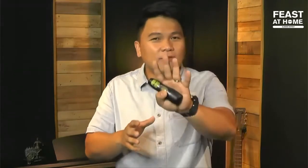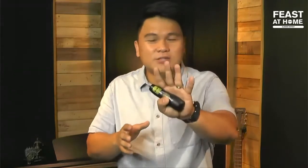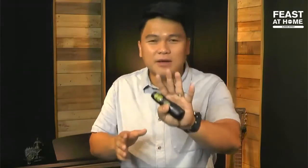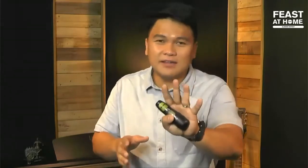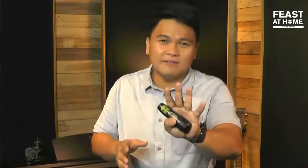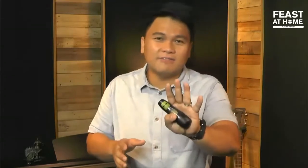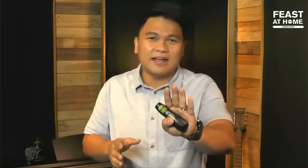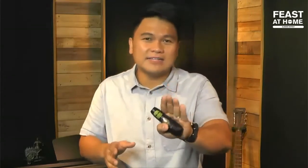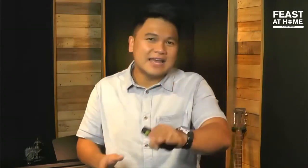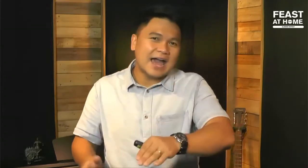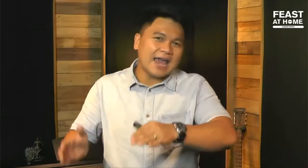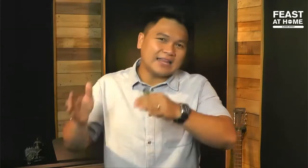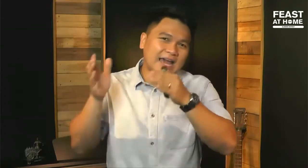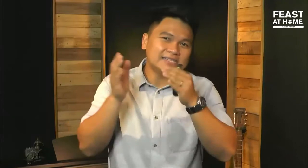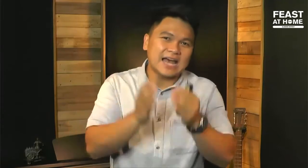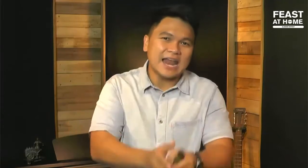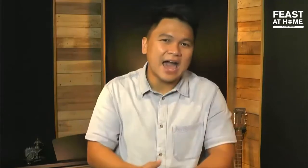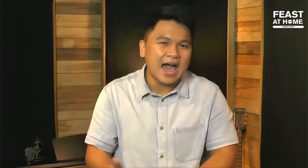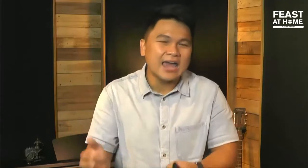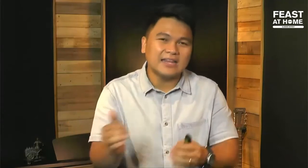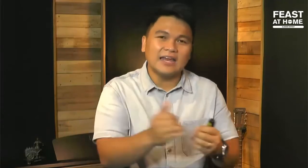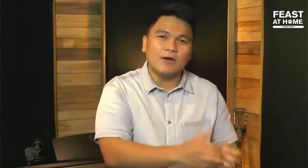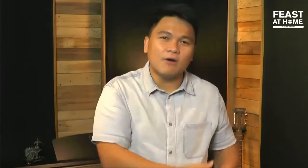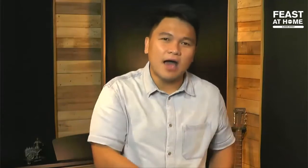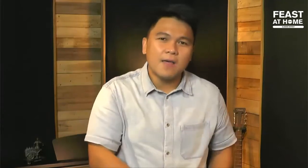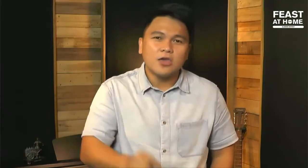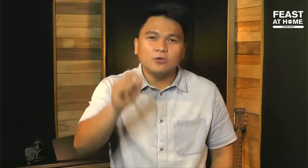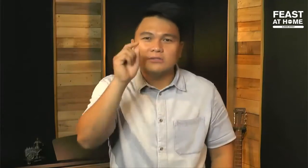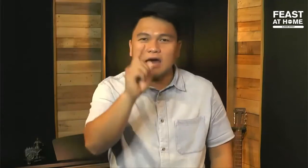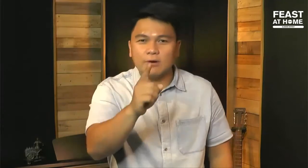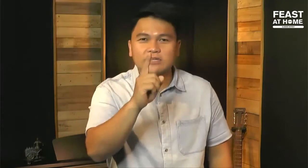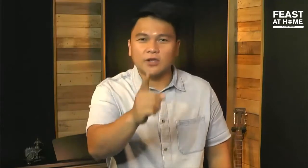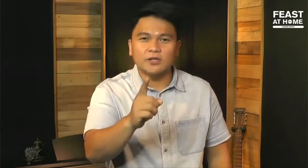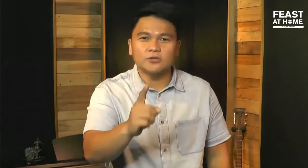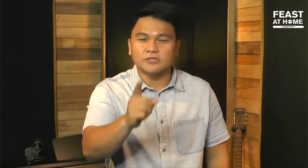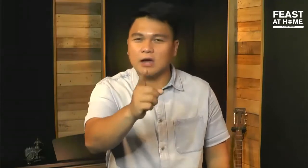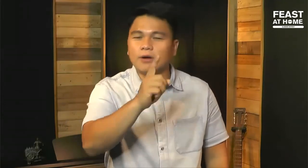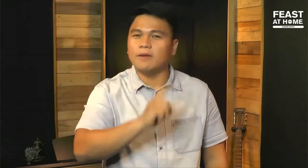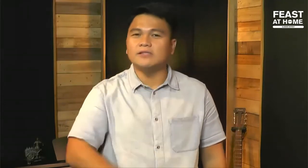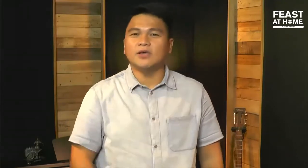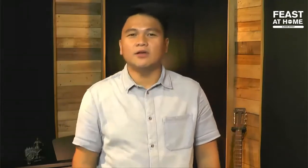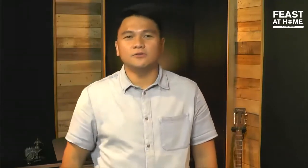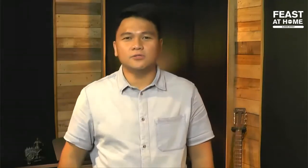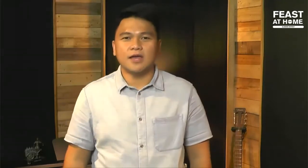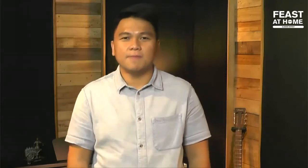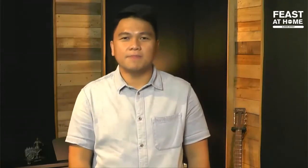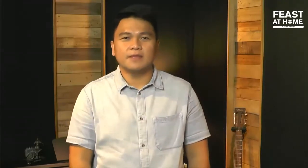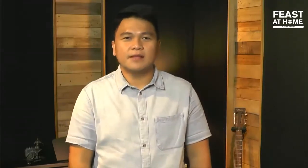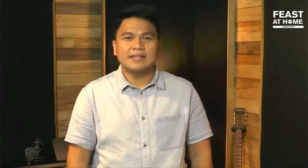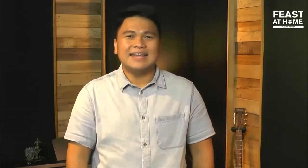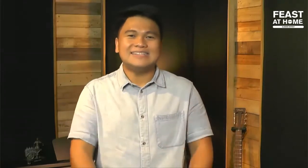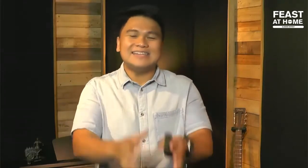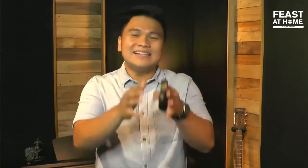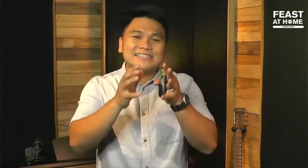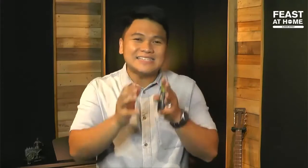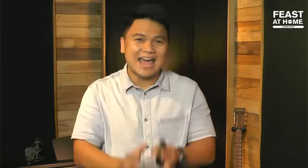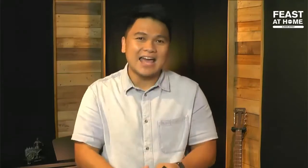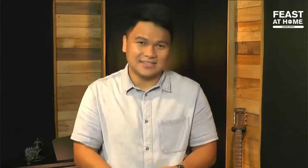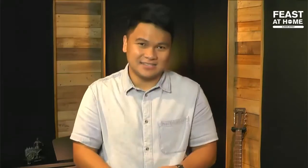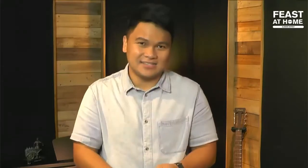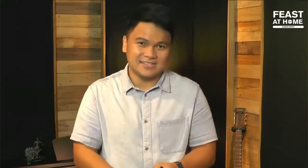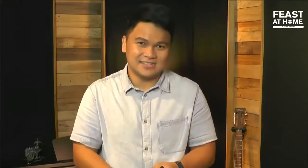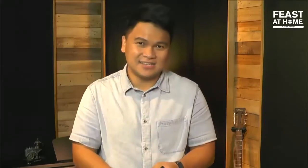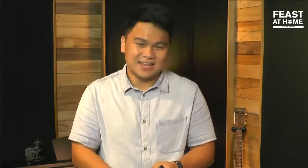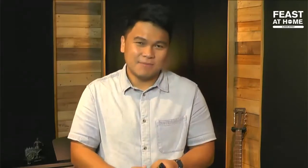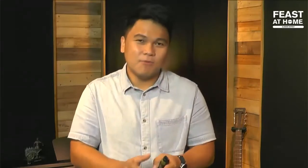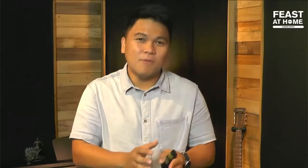me tell this, my dear friends, kahit nagkasala ka, kahit naligaw ka, yung tawag sa'yo ng Diyos, tawag pa rin sa'yo ng Diyos yan. It still